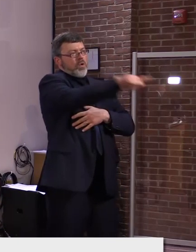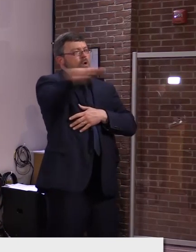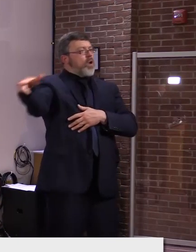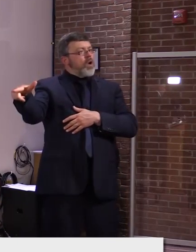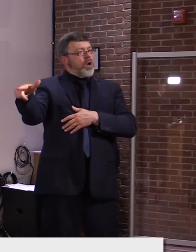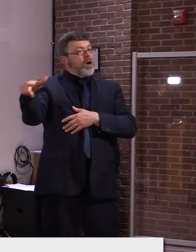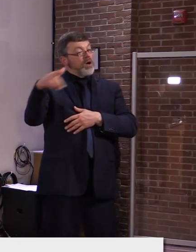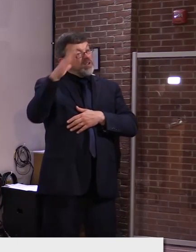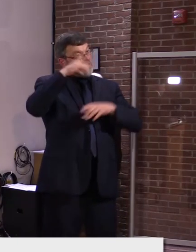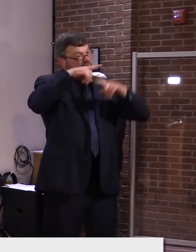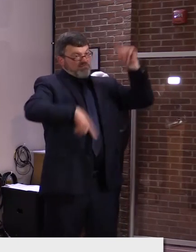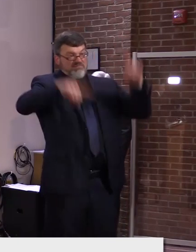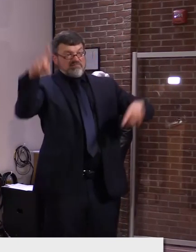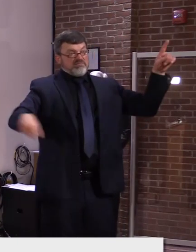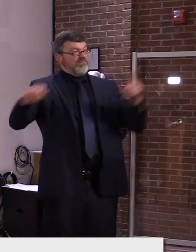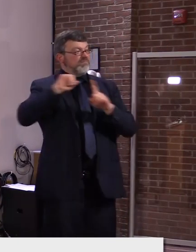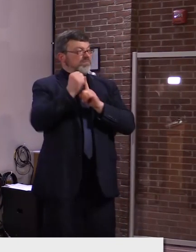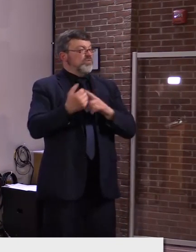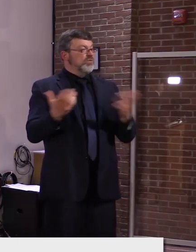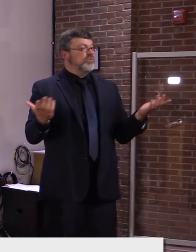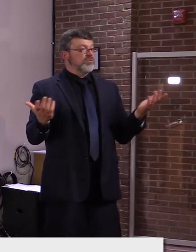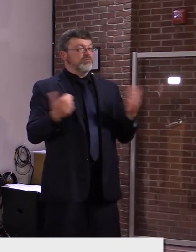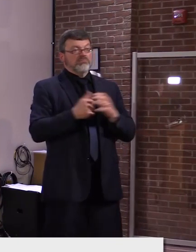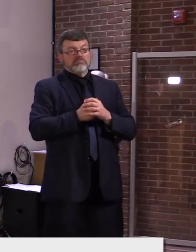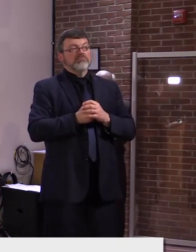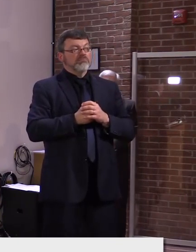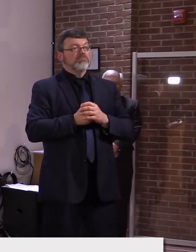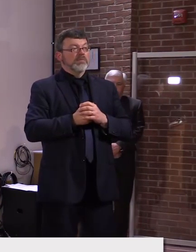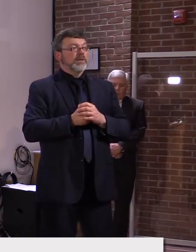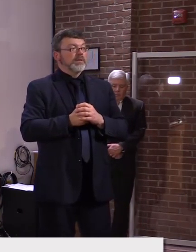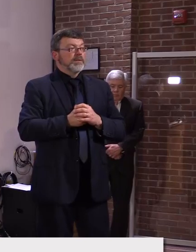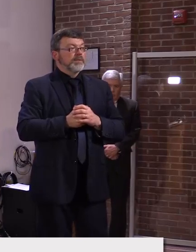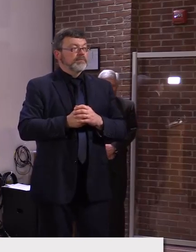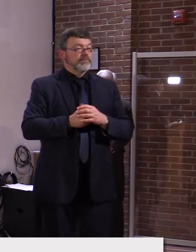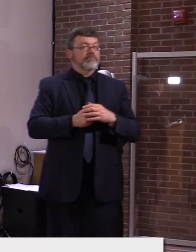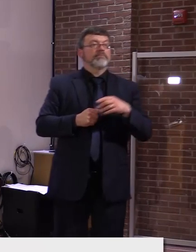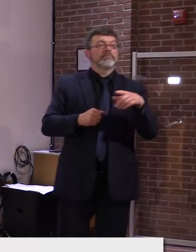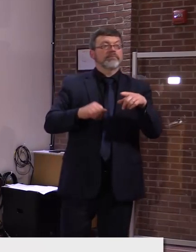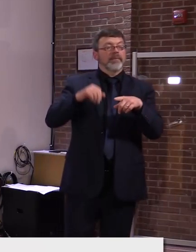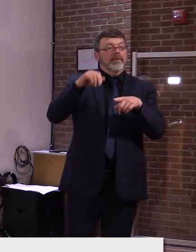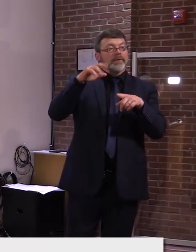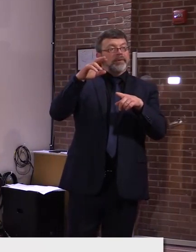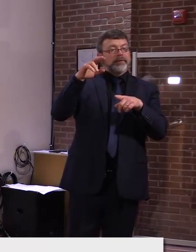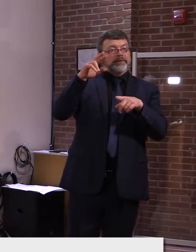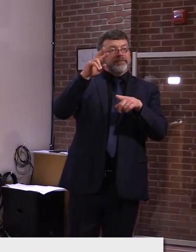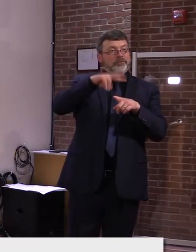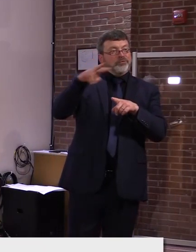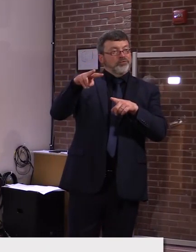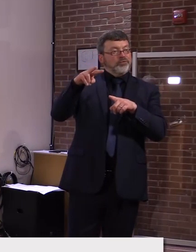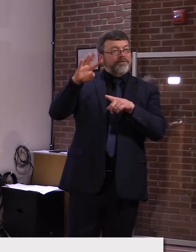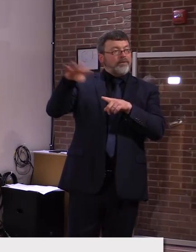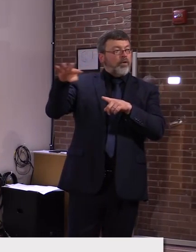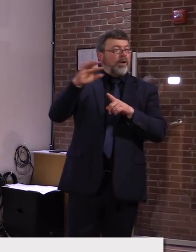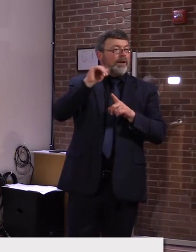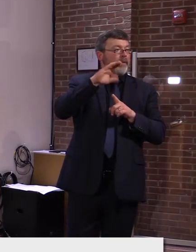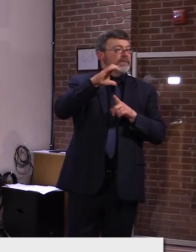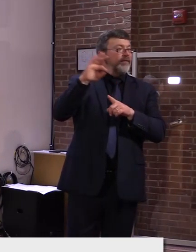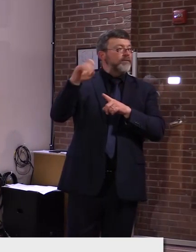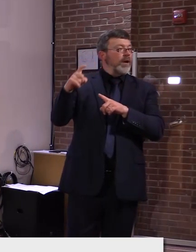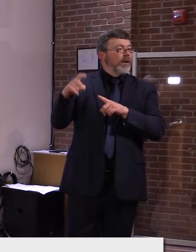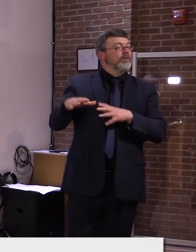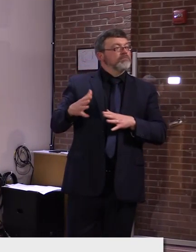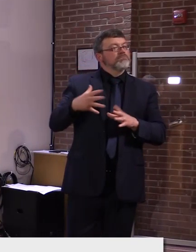you. Steve Longchamp, Local 2244. Governor, the numbers, the unemployment numbers have come out. It's